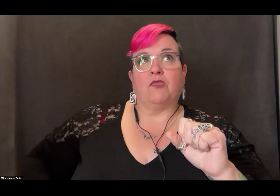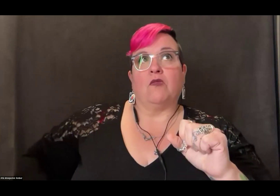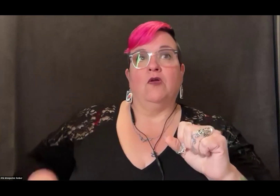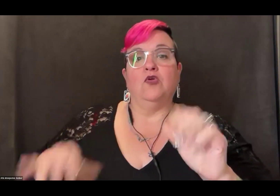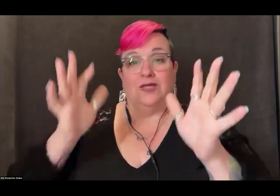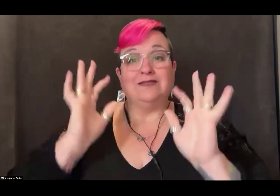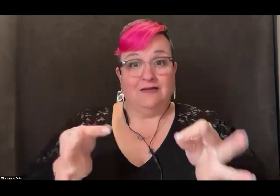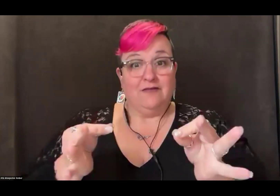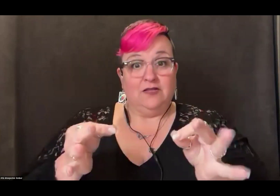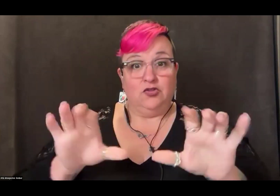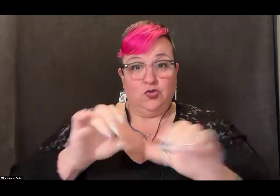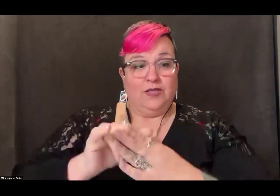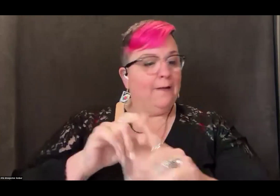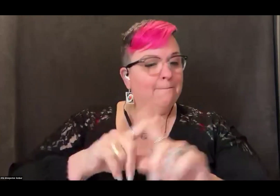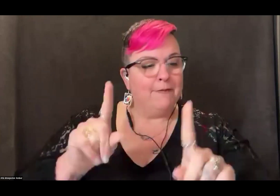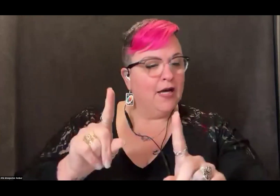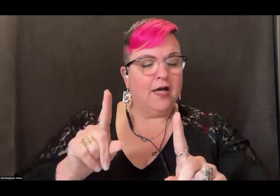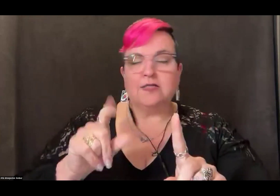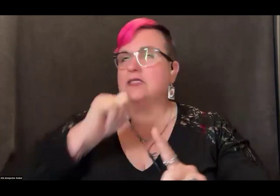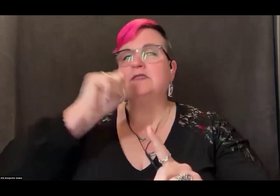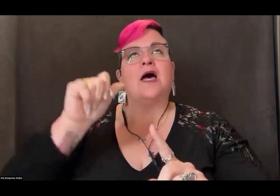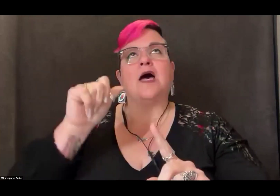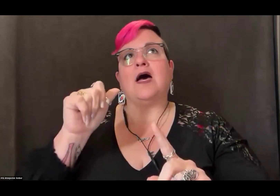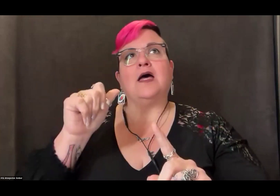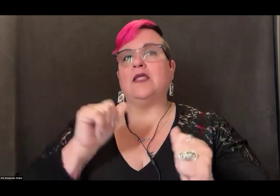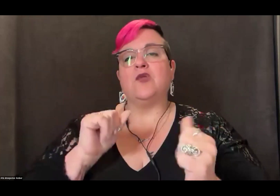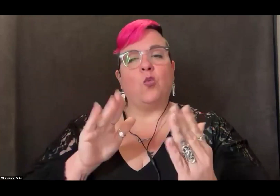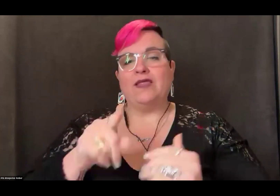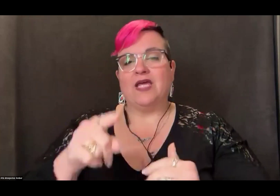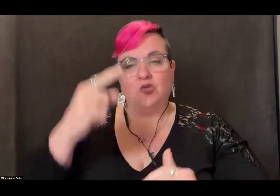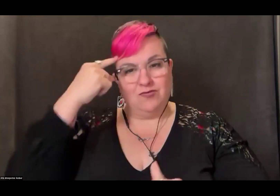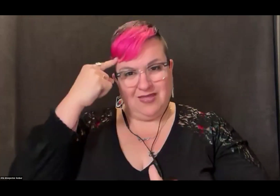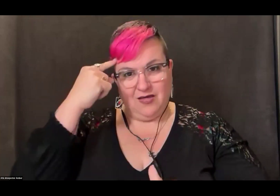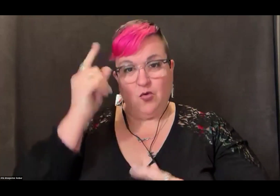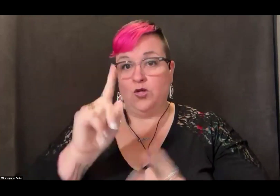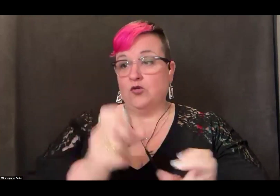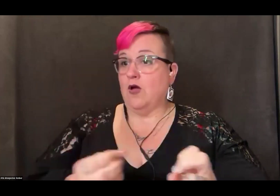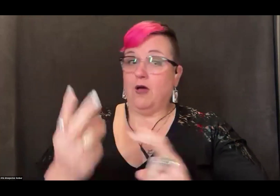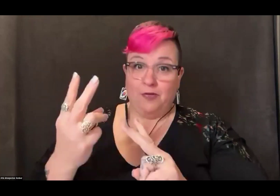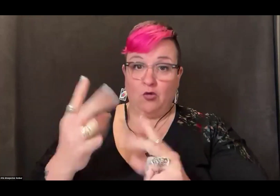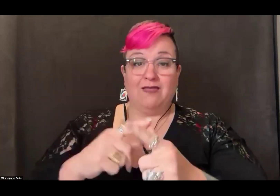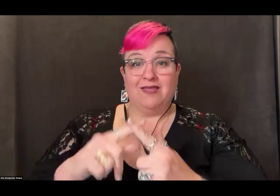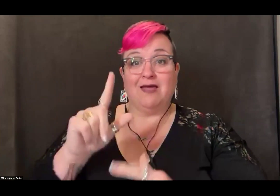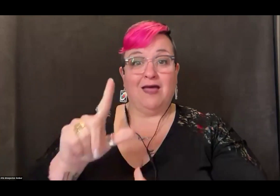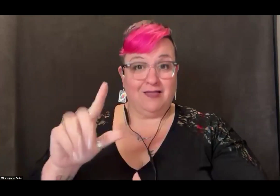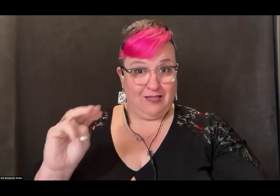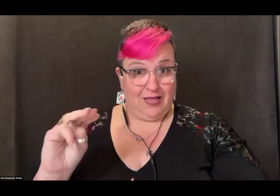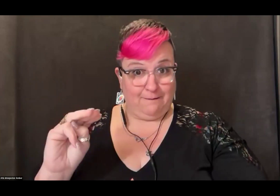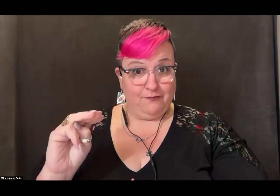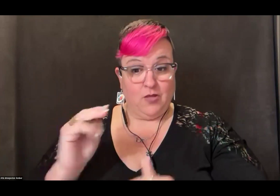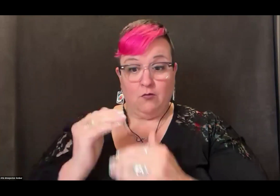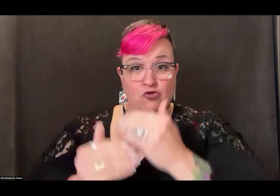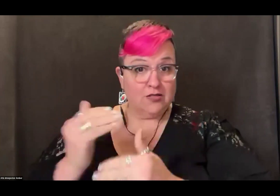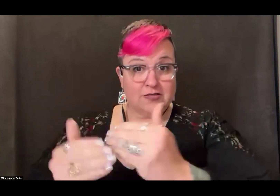definitely do that, but not in the way you may think, where you upload it, then the LLM does a